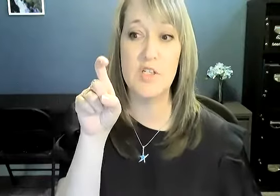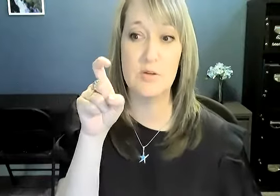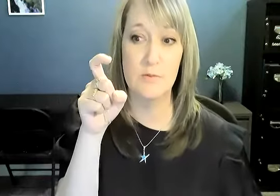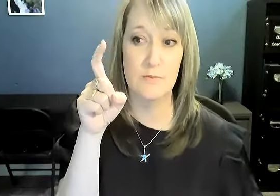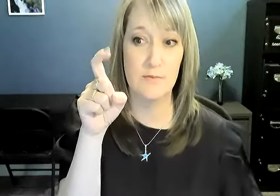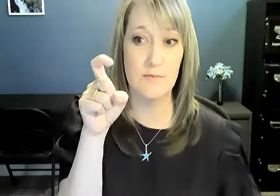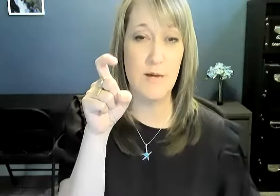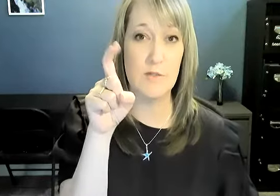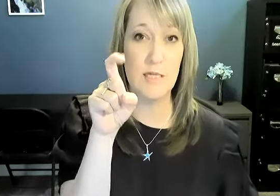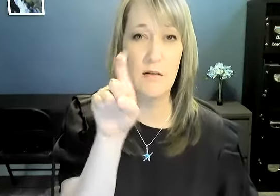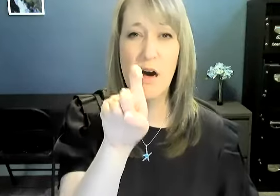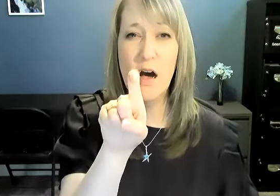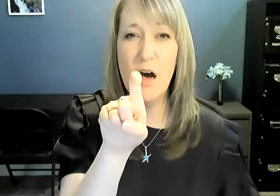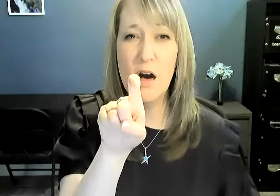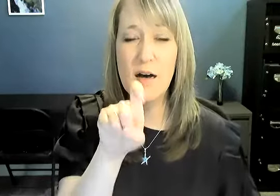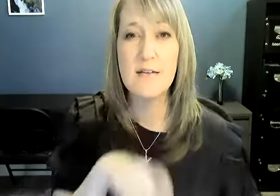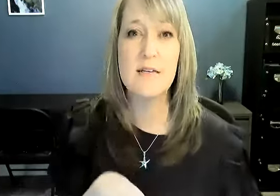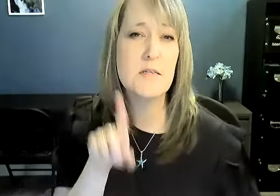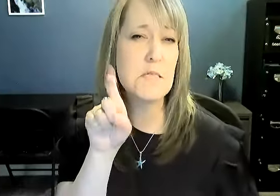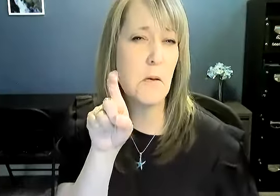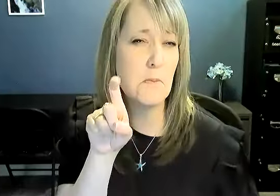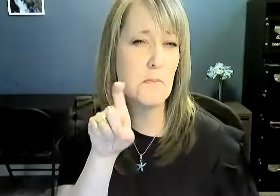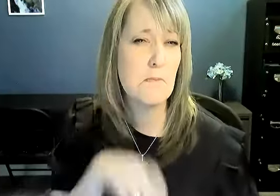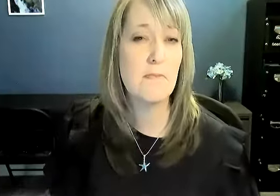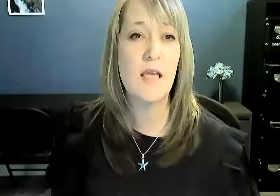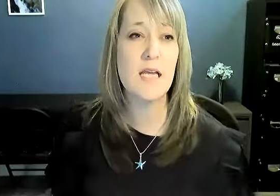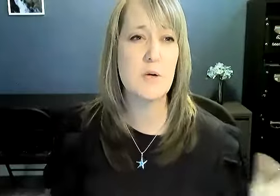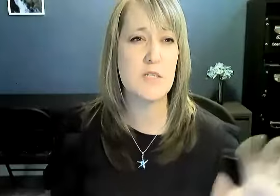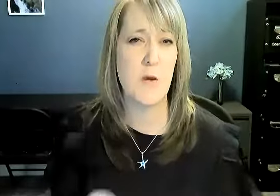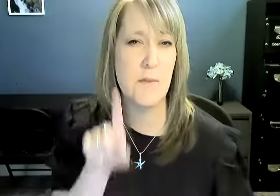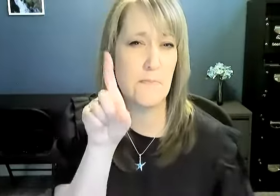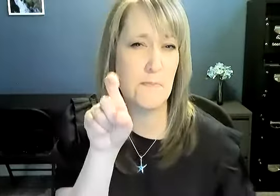you bounce it, huh? So I got a question for you.